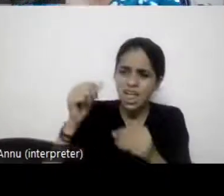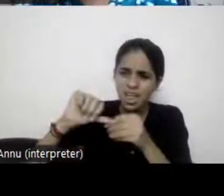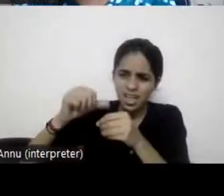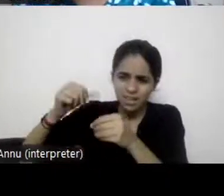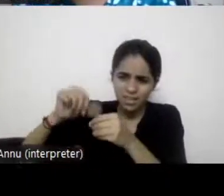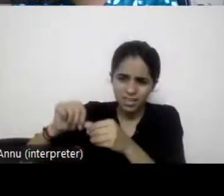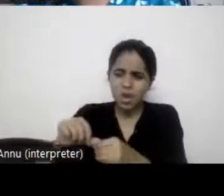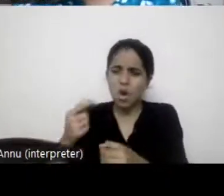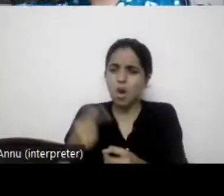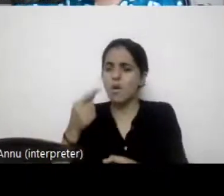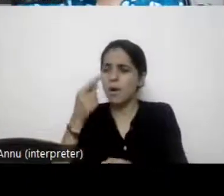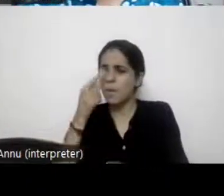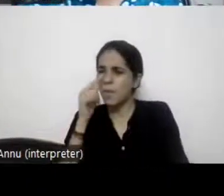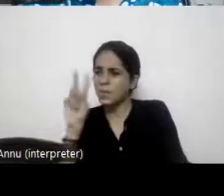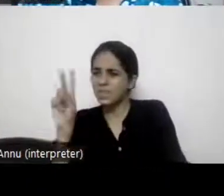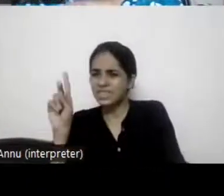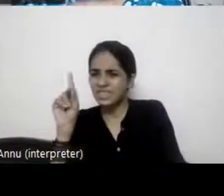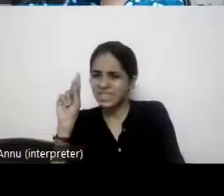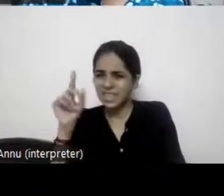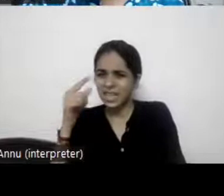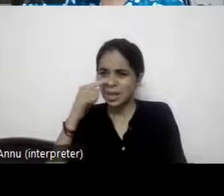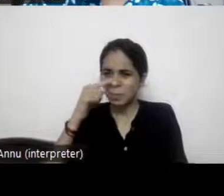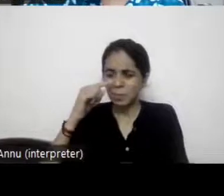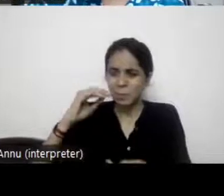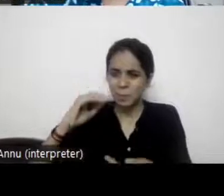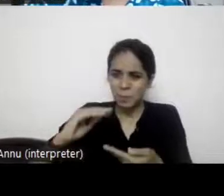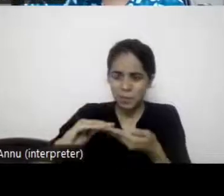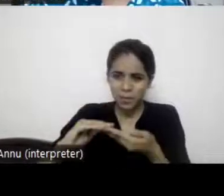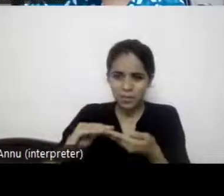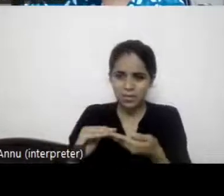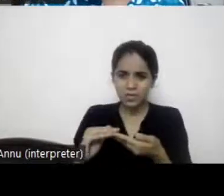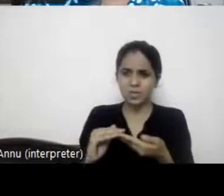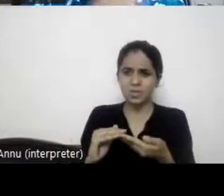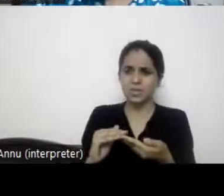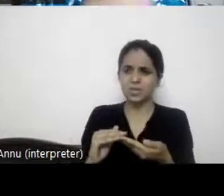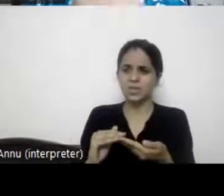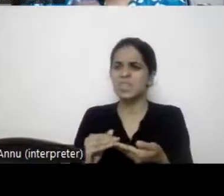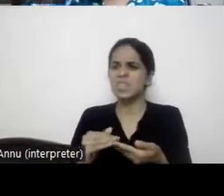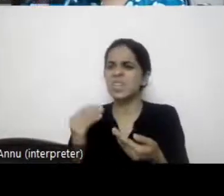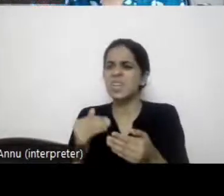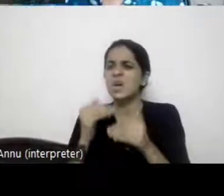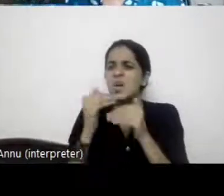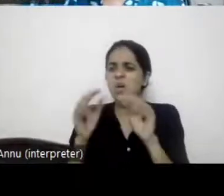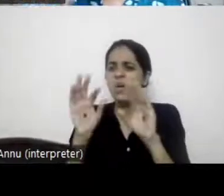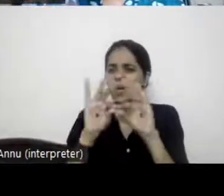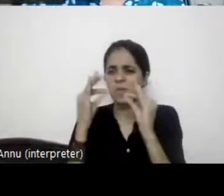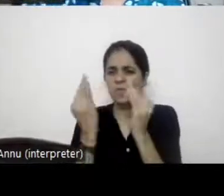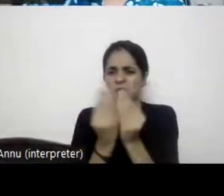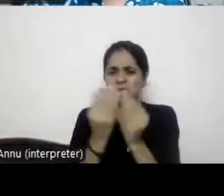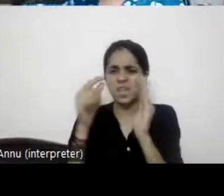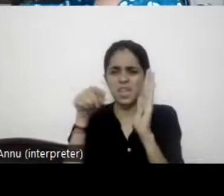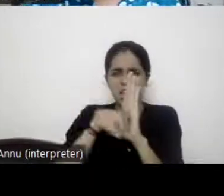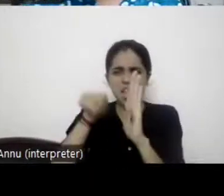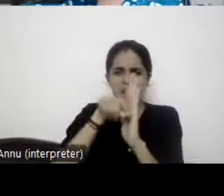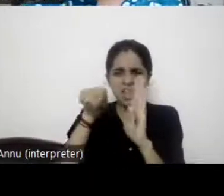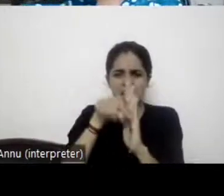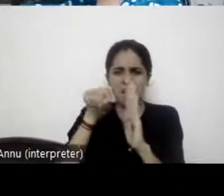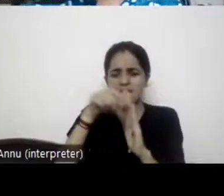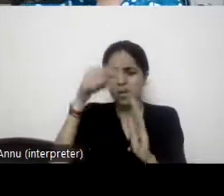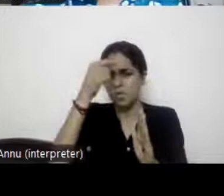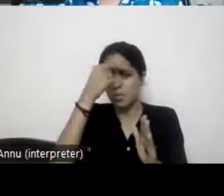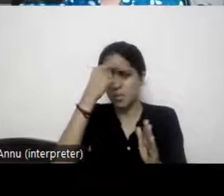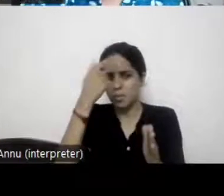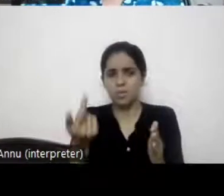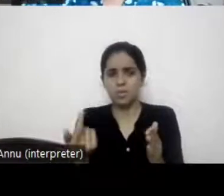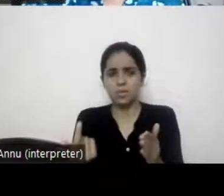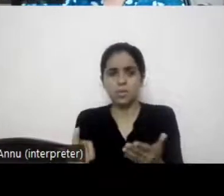living with a stepmother, and so she is also poverty stricken. So there are multiple level of marginalizations